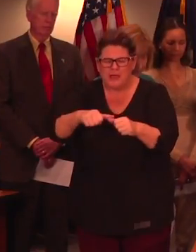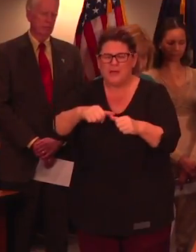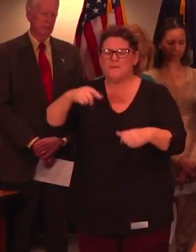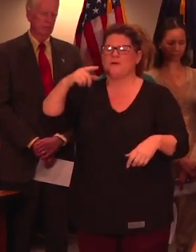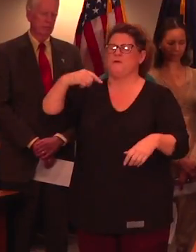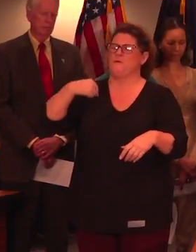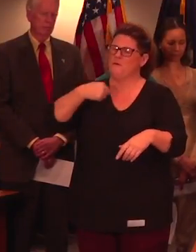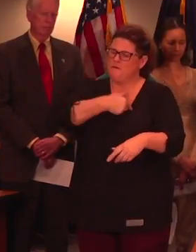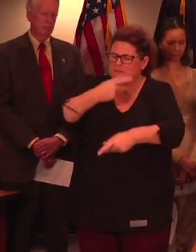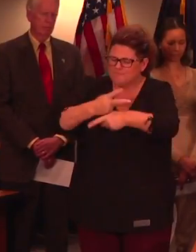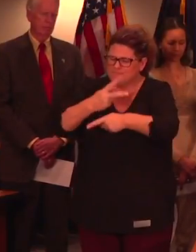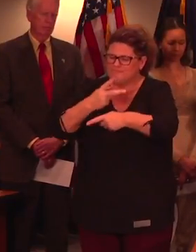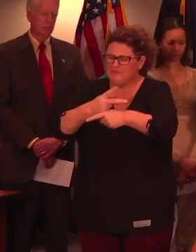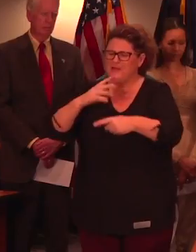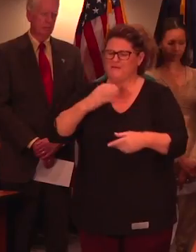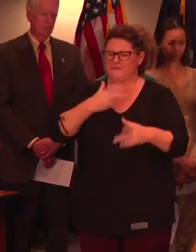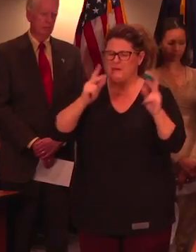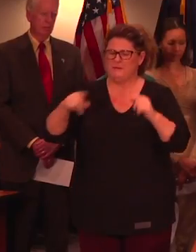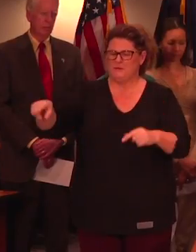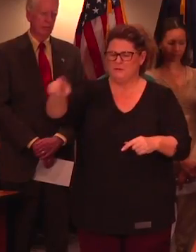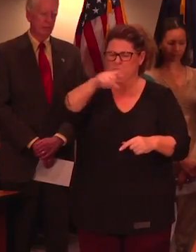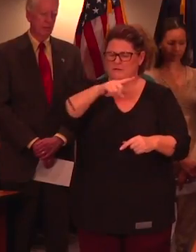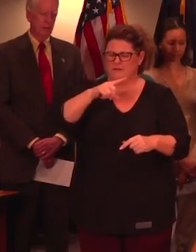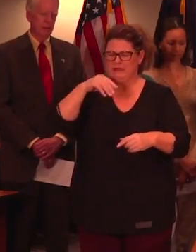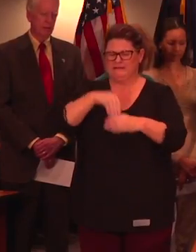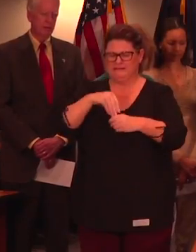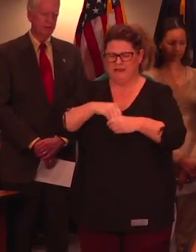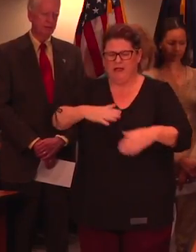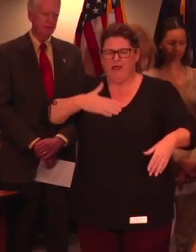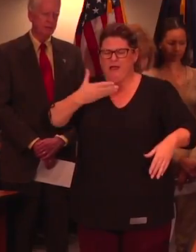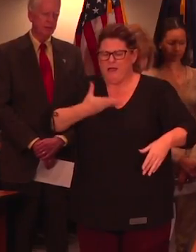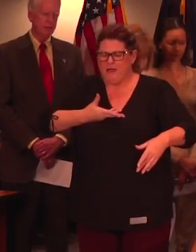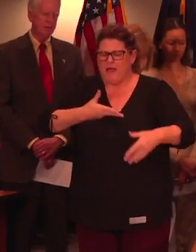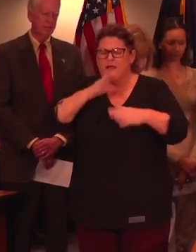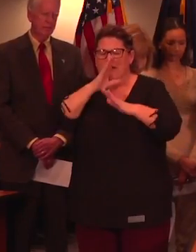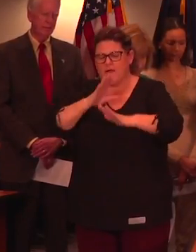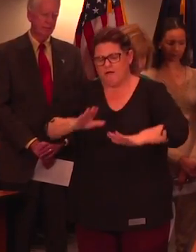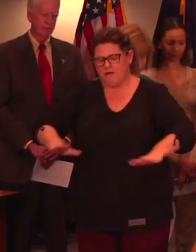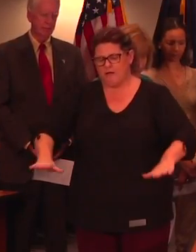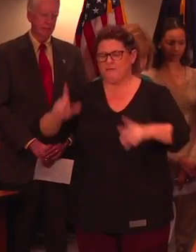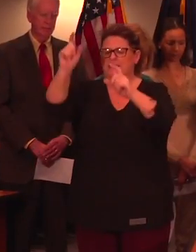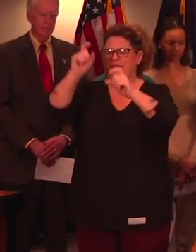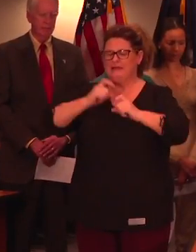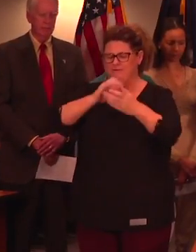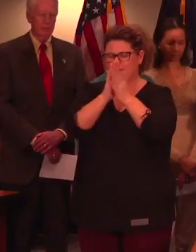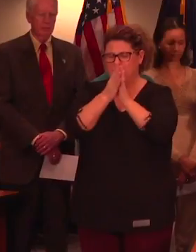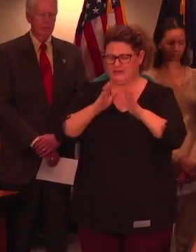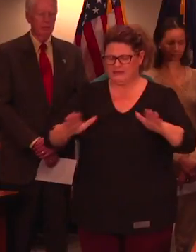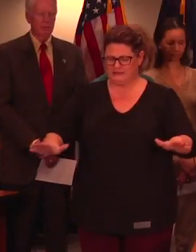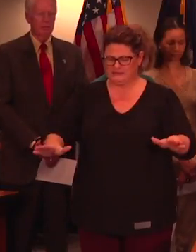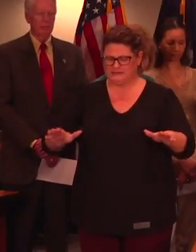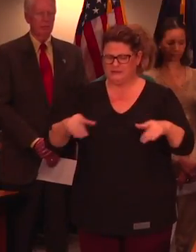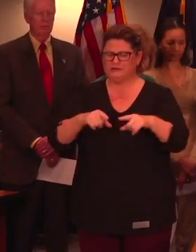brother's keepers. Calm our storm and grant us peace. May this present adversity be